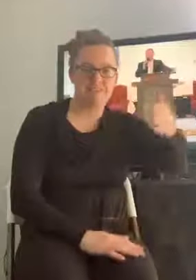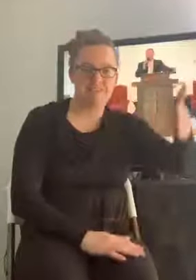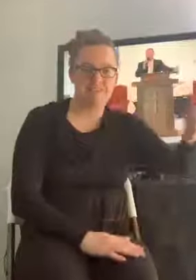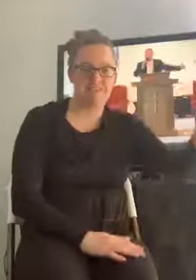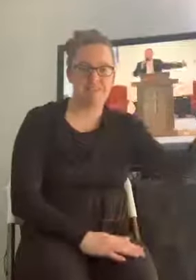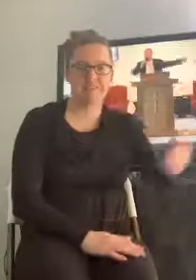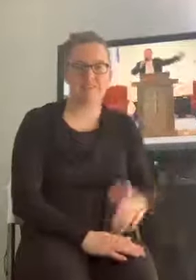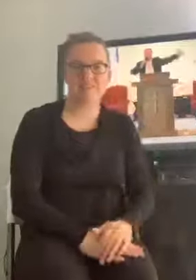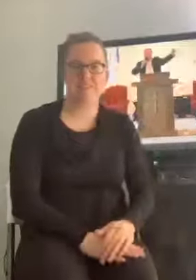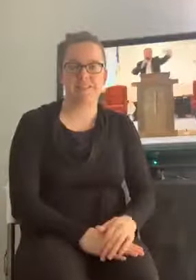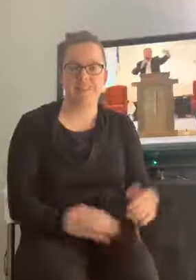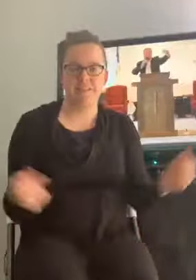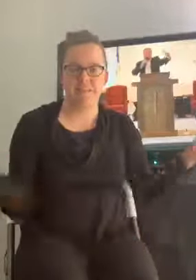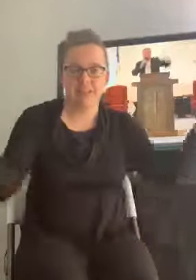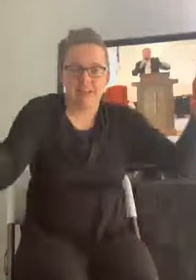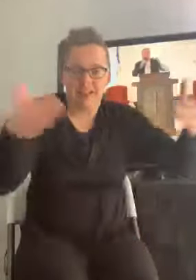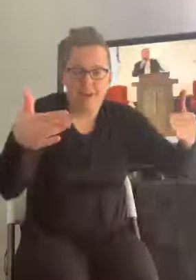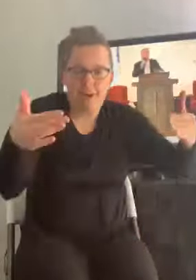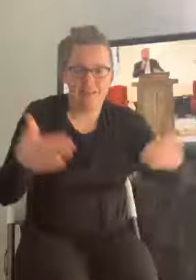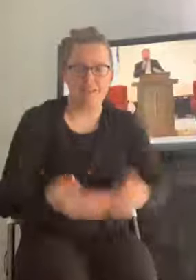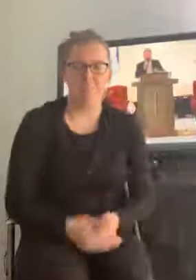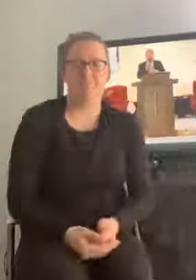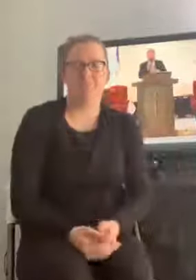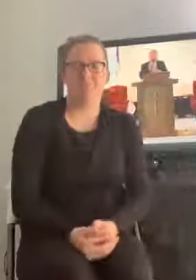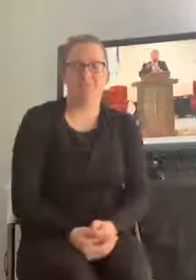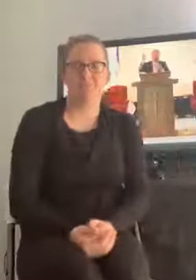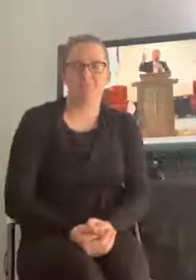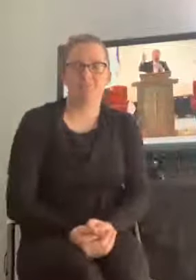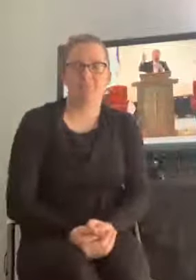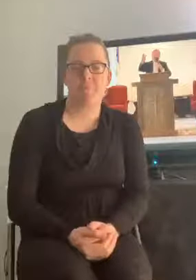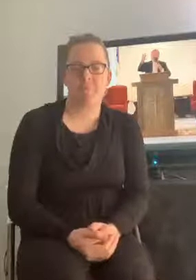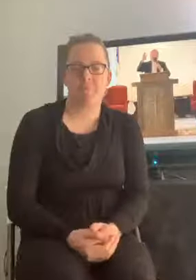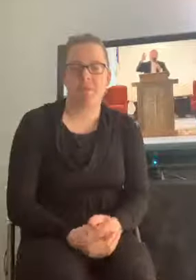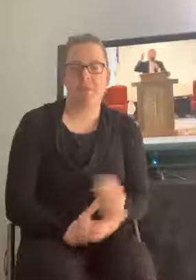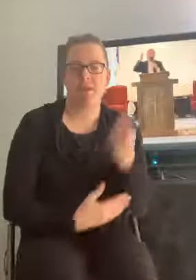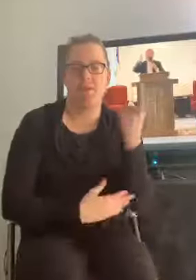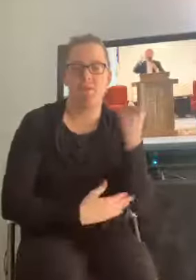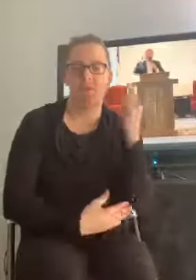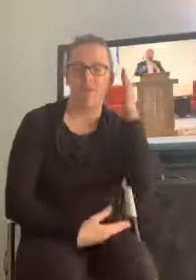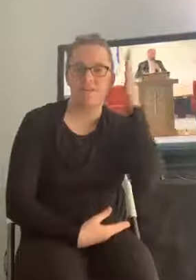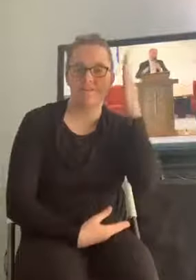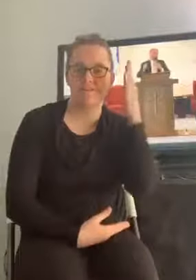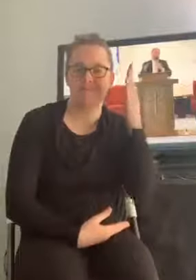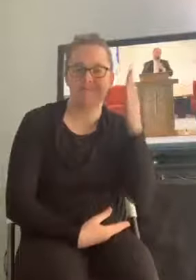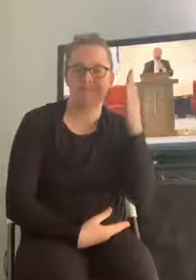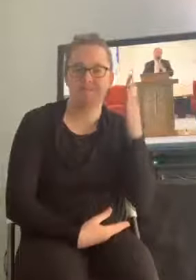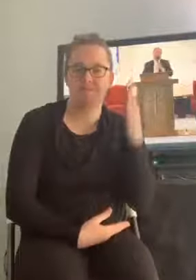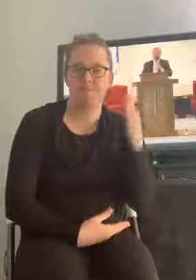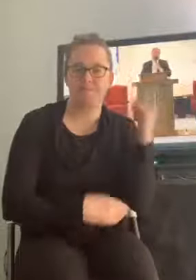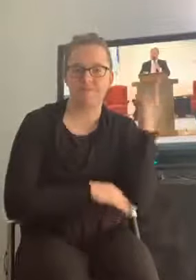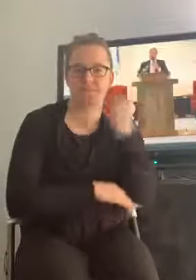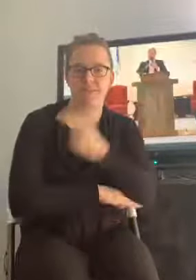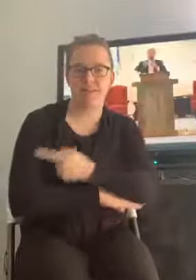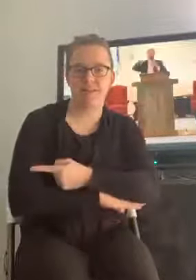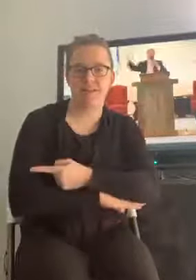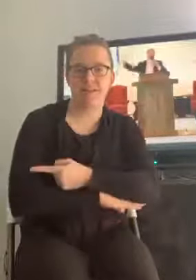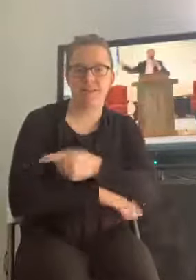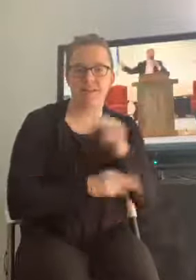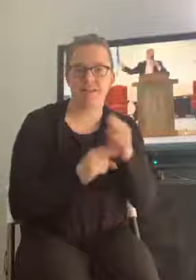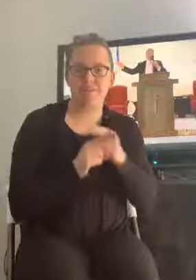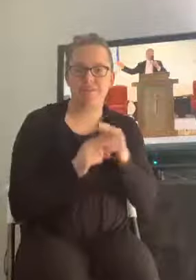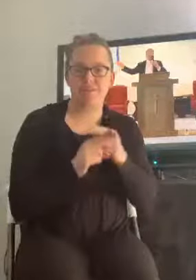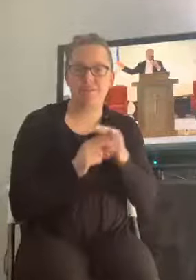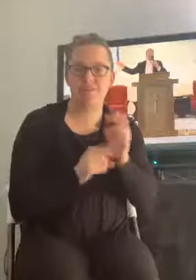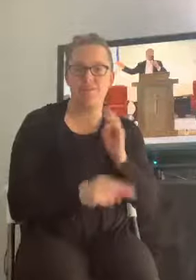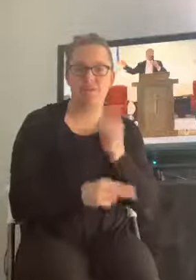Anybody wants to give a hug? Give a social distance hug. One of these days, I believe the song says, soon and very soon, we're